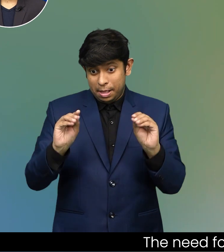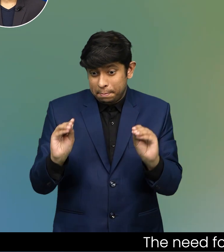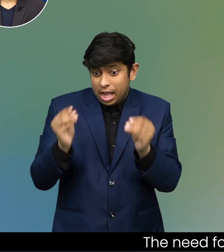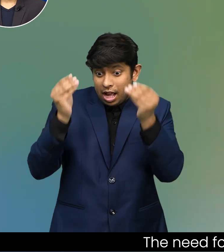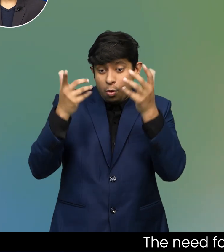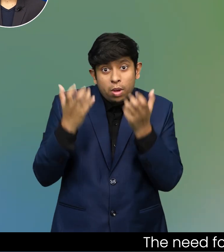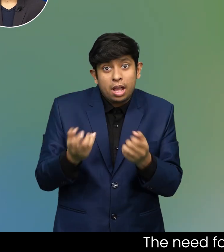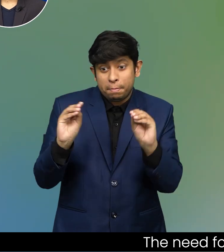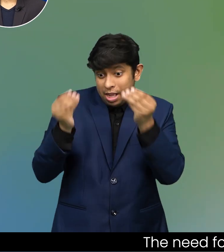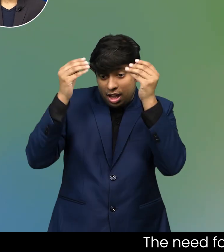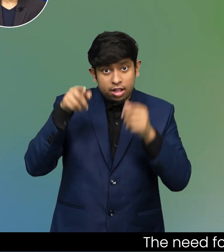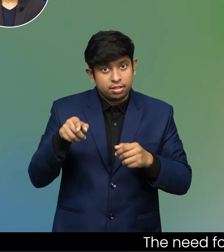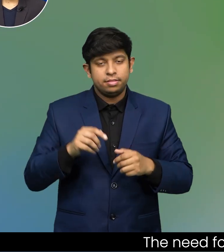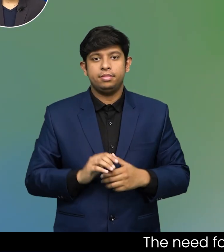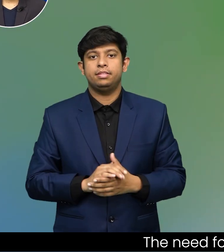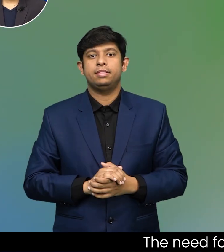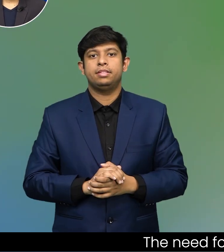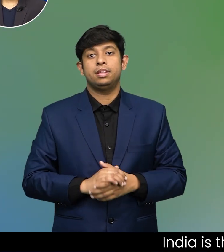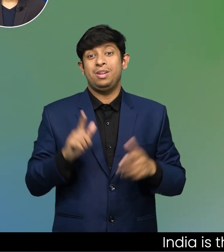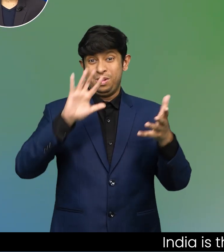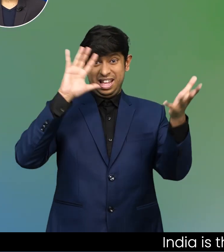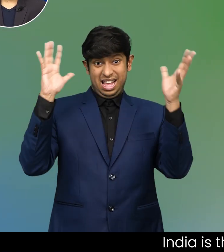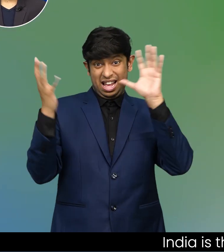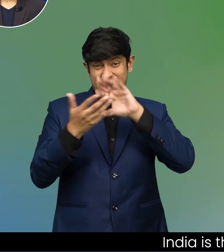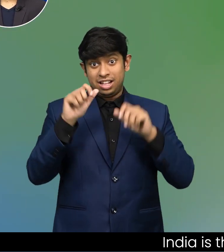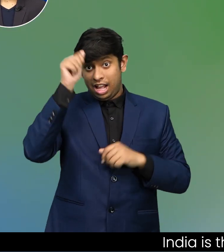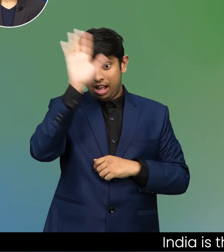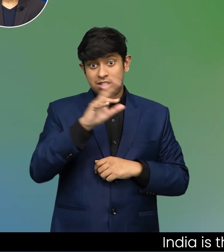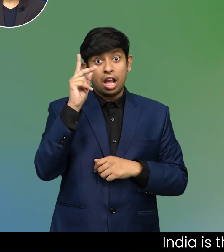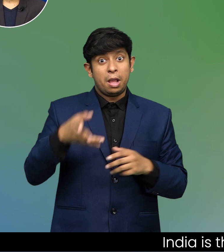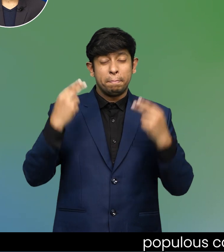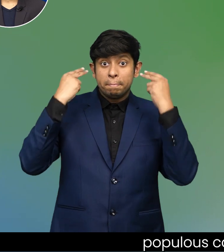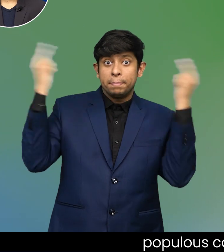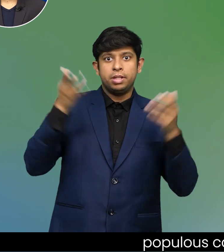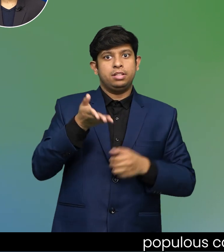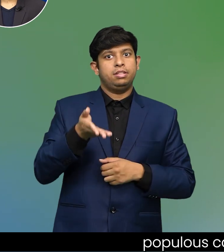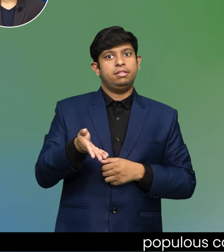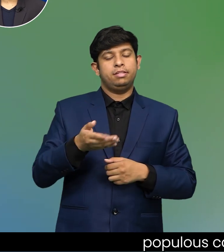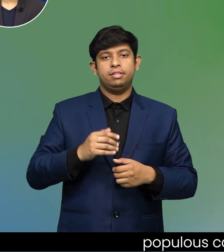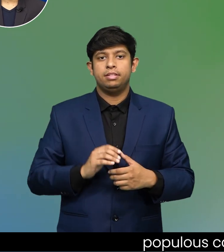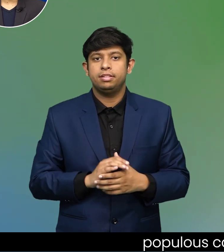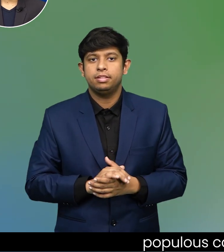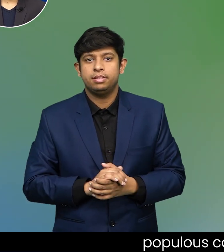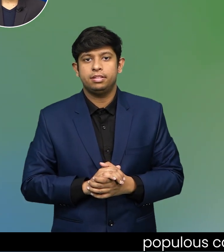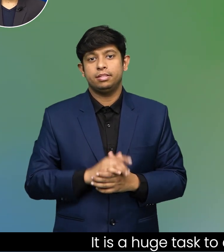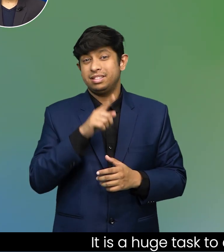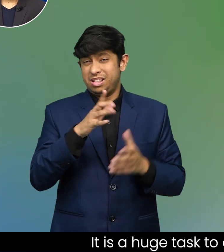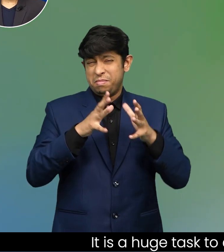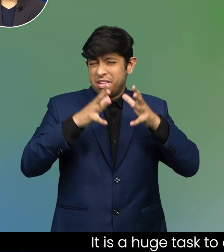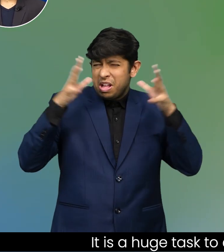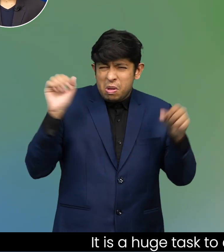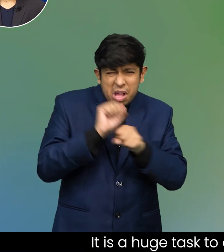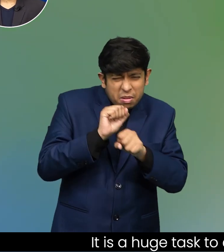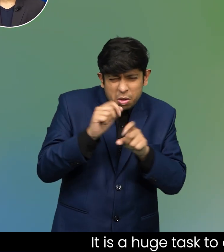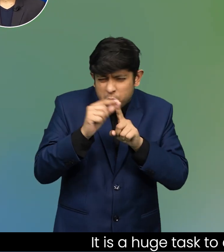The need for electoral reforms. India is the second most populous country in the world.